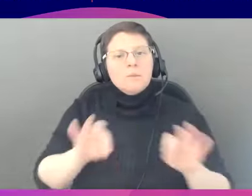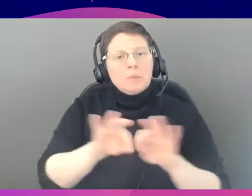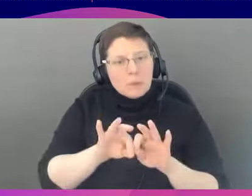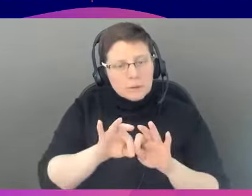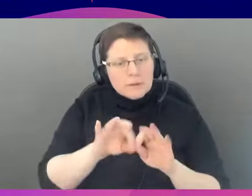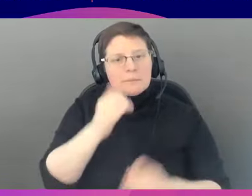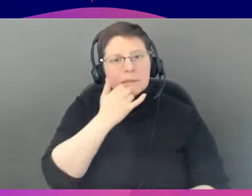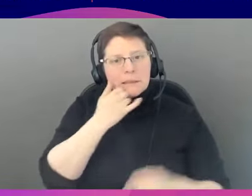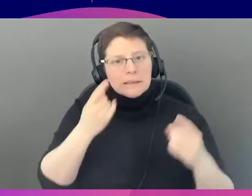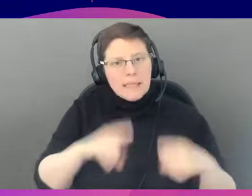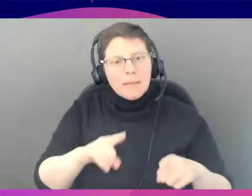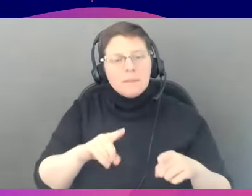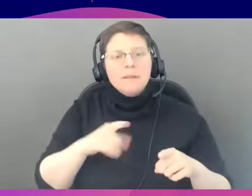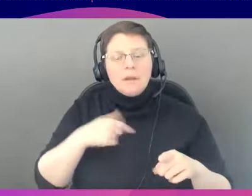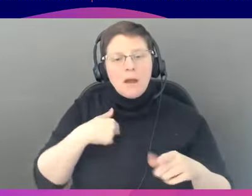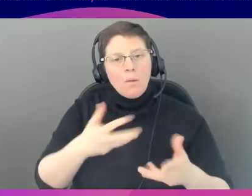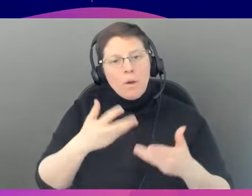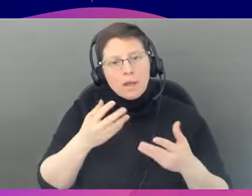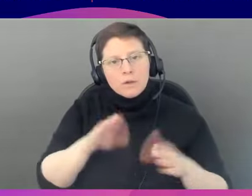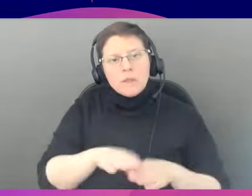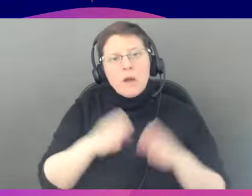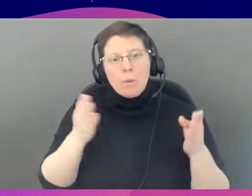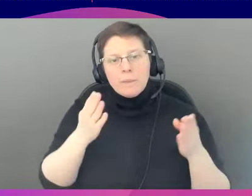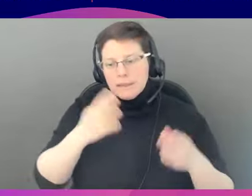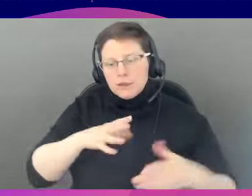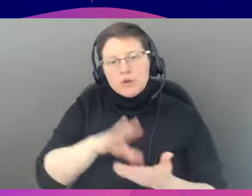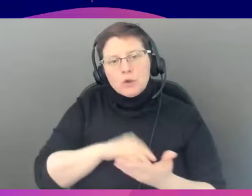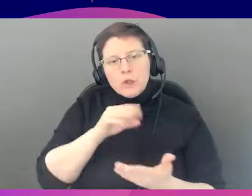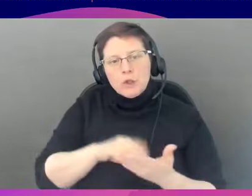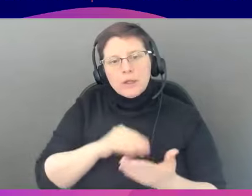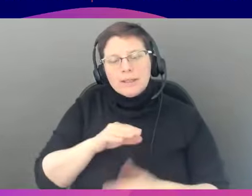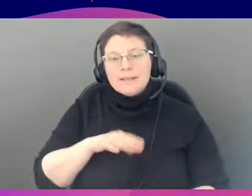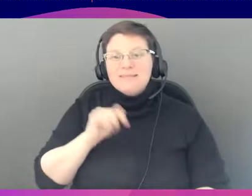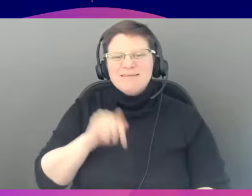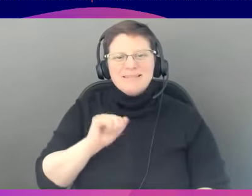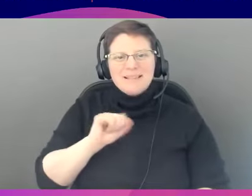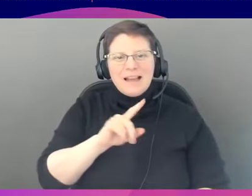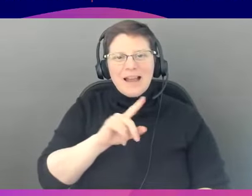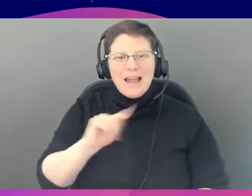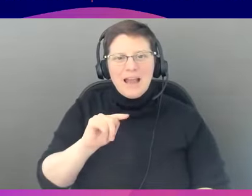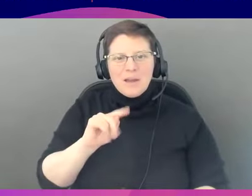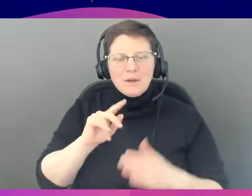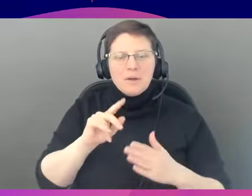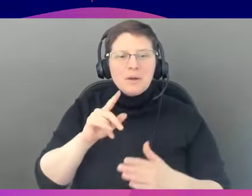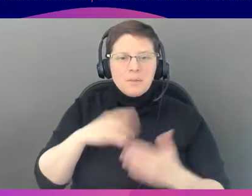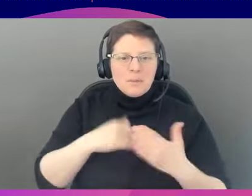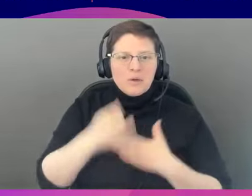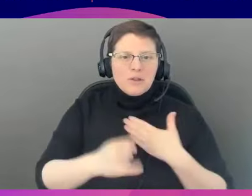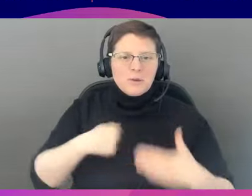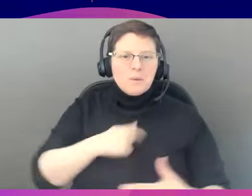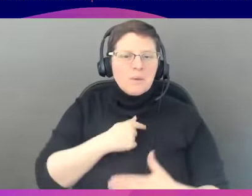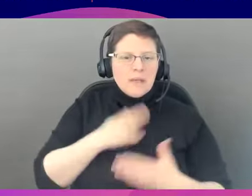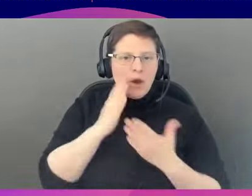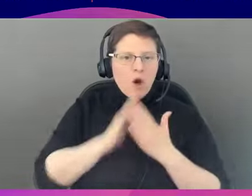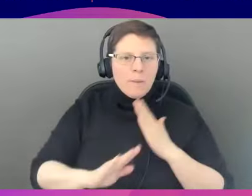learning from our mistakes. In the ACT project, we like to say we are humble and ready to fumble. We